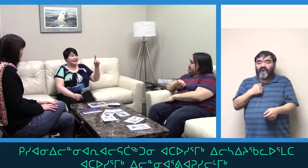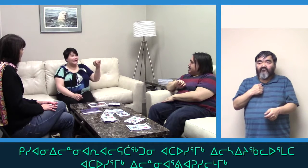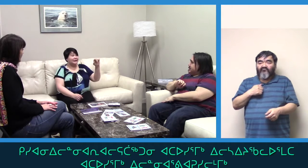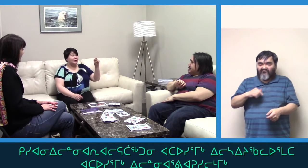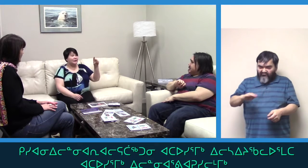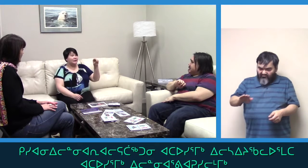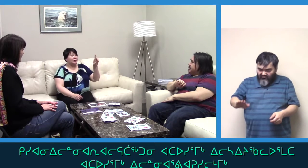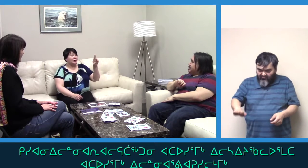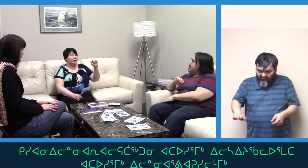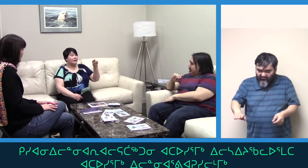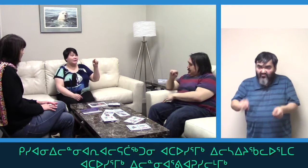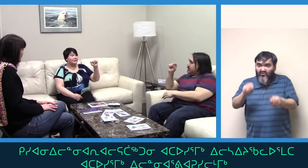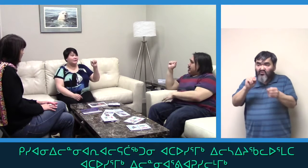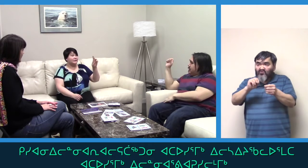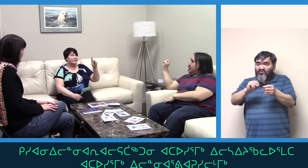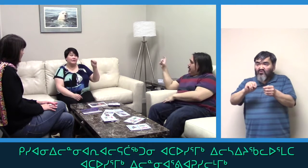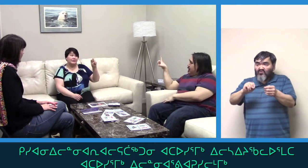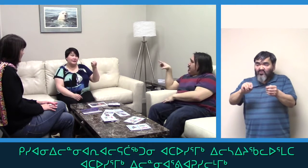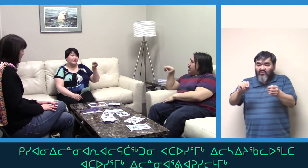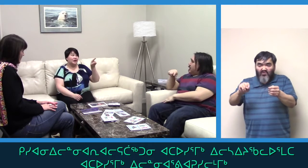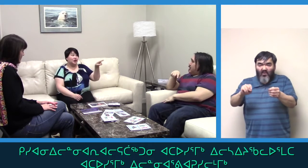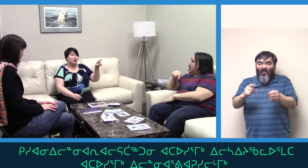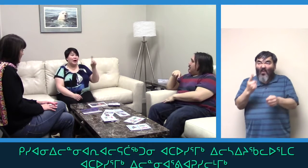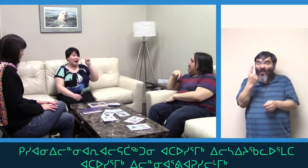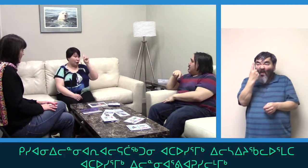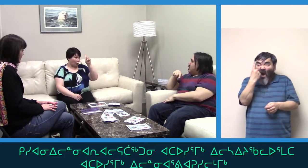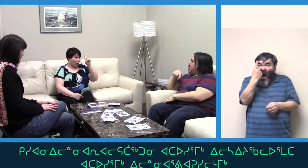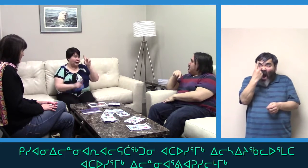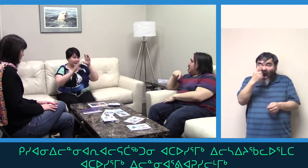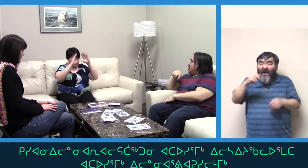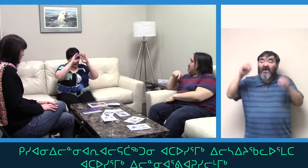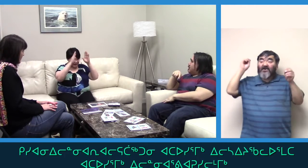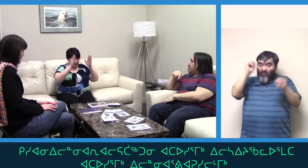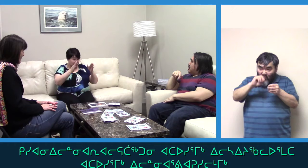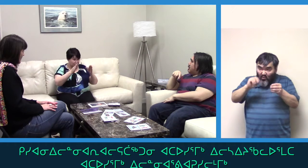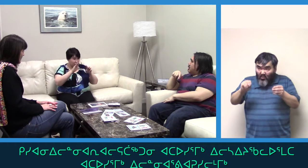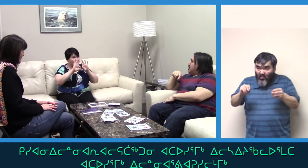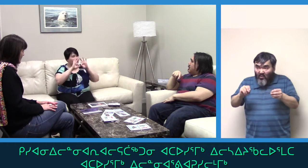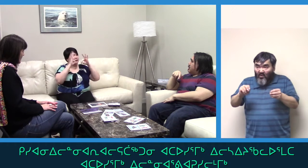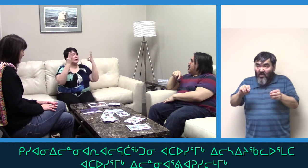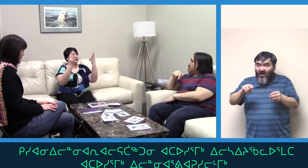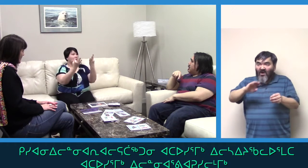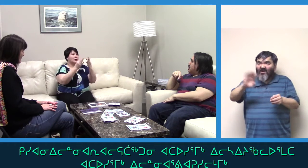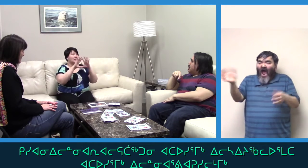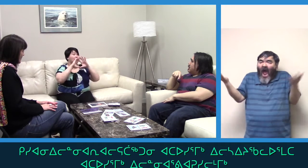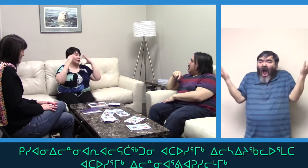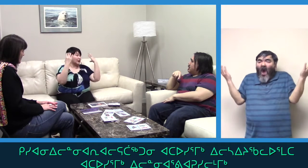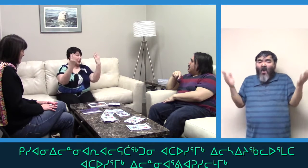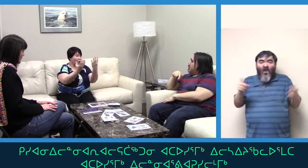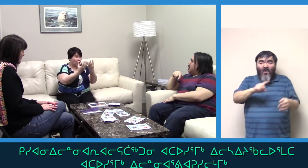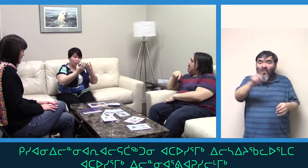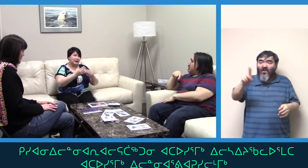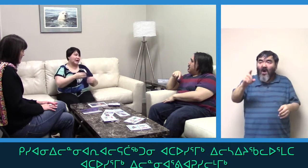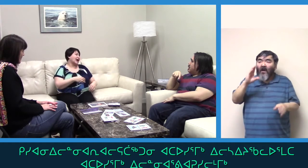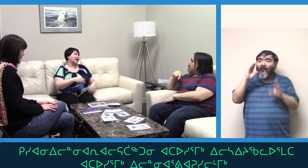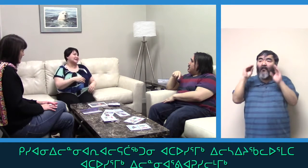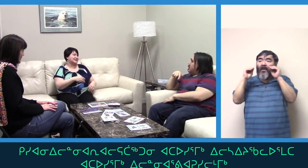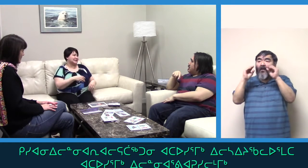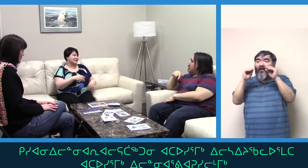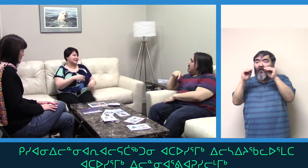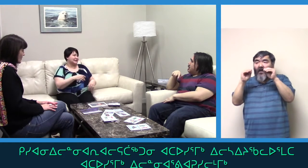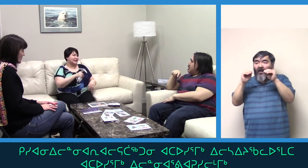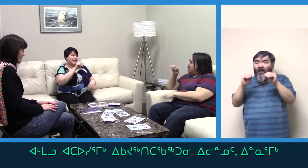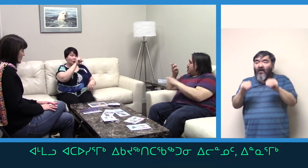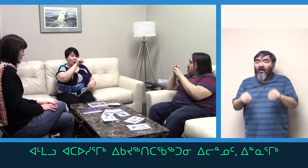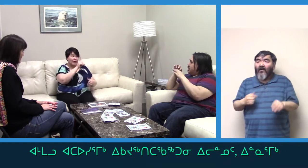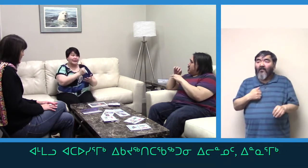But in kindergarten, you had one teacher for the whole